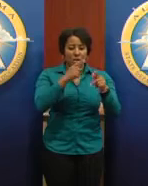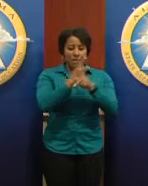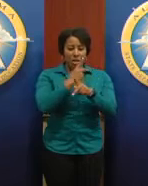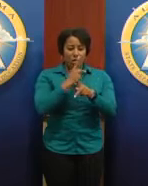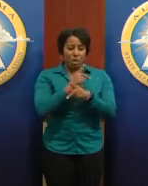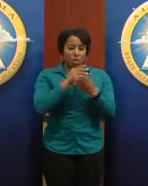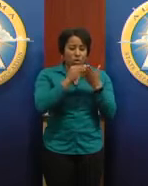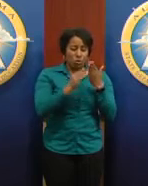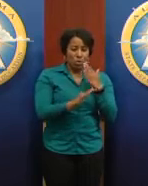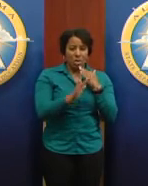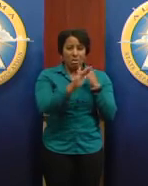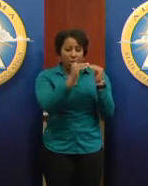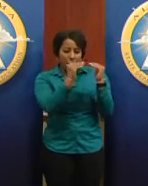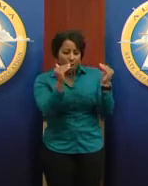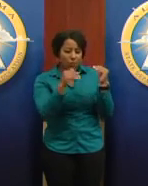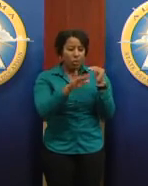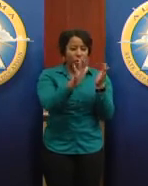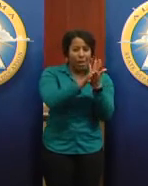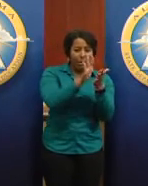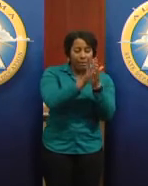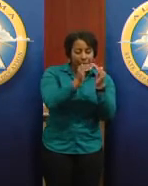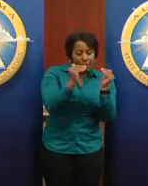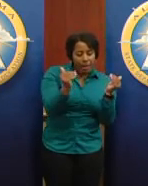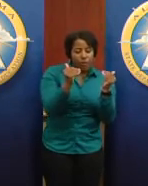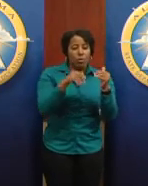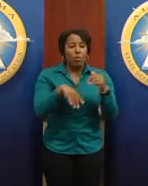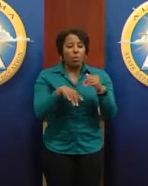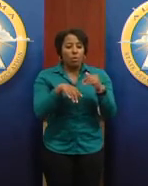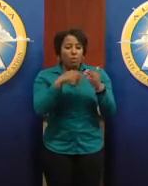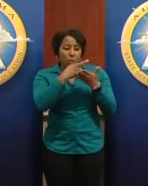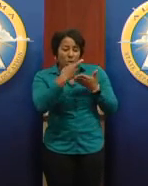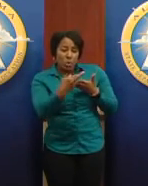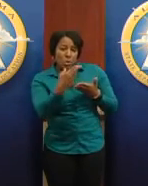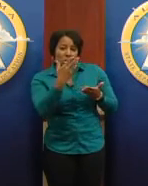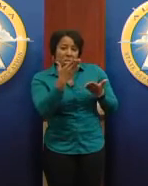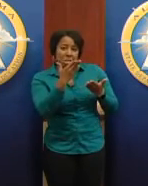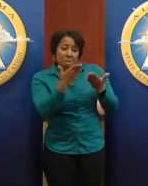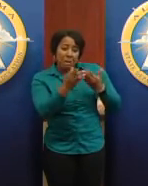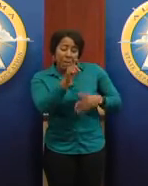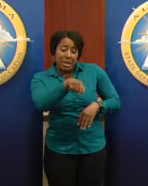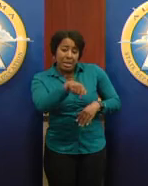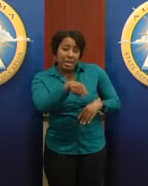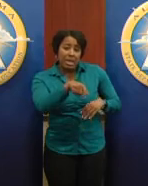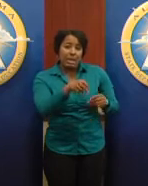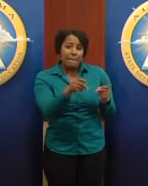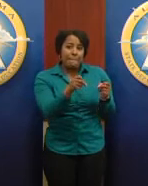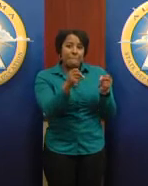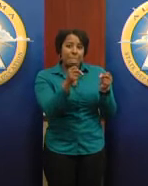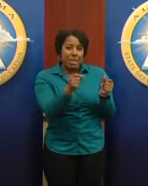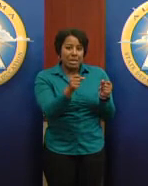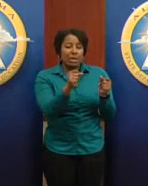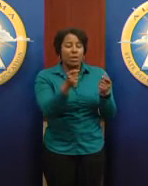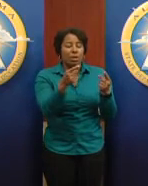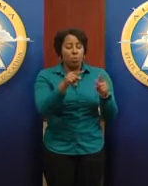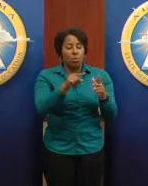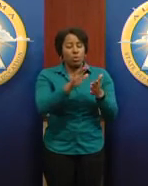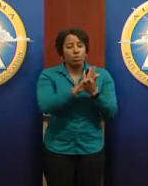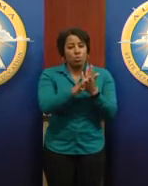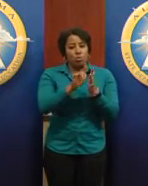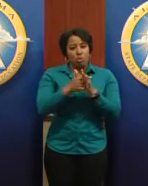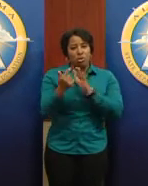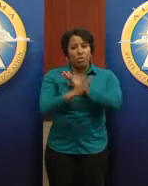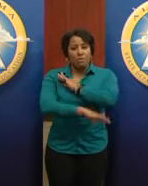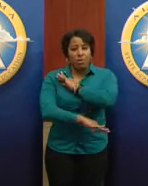is, what their academic level may be, and what resources they may need immediately when school resumes in the